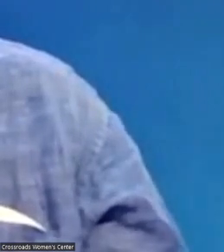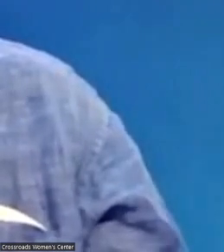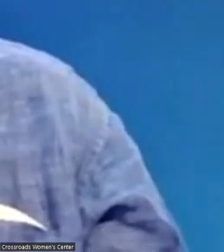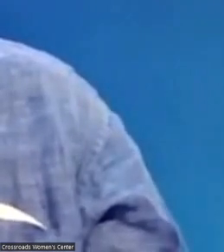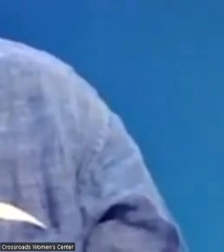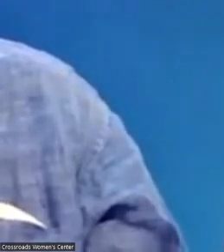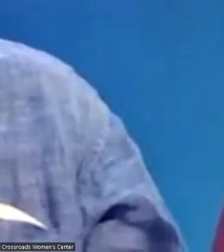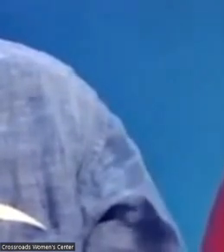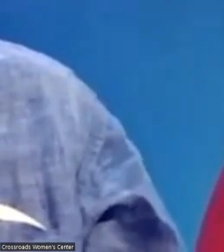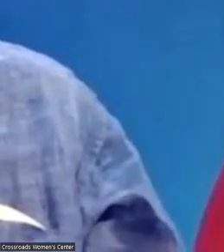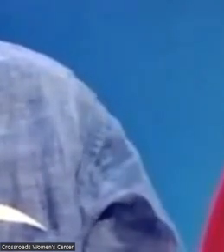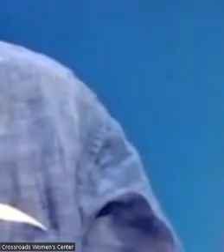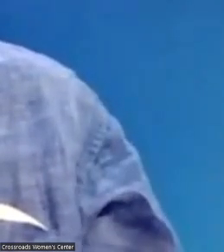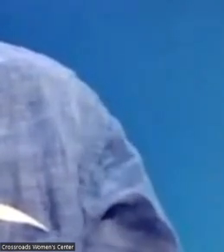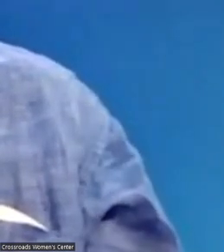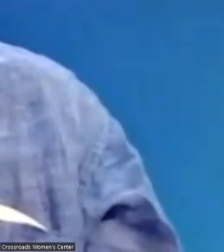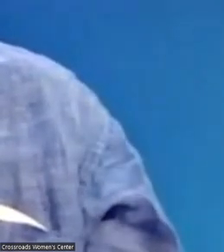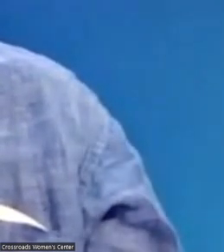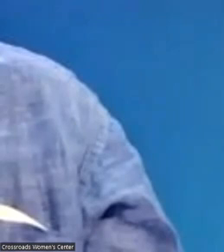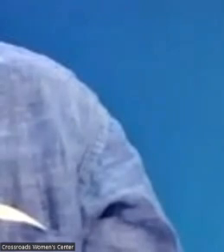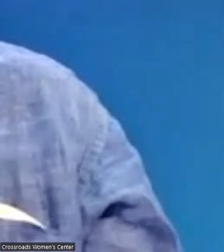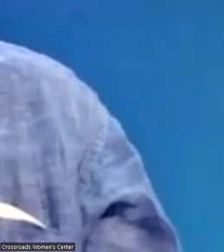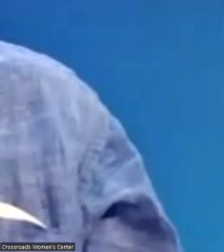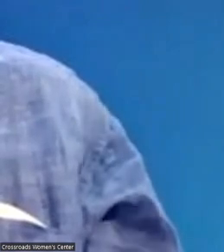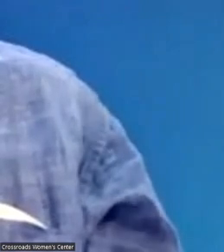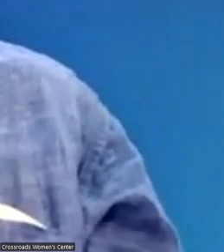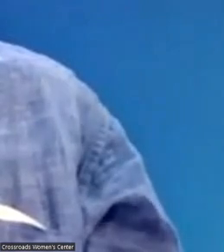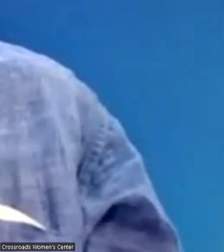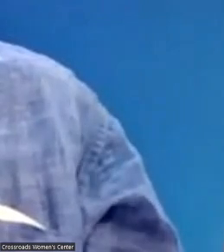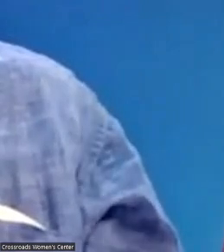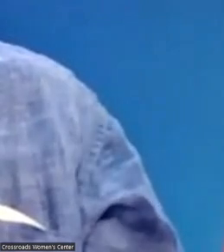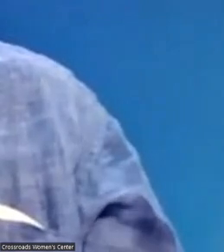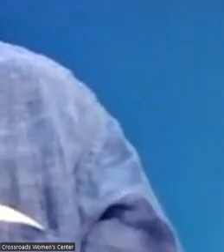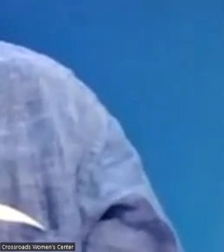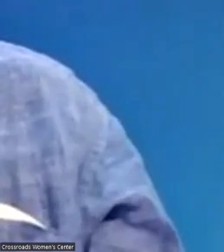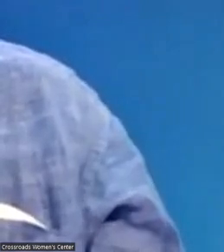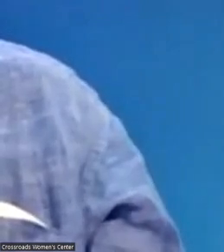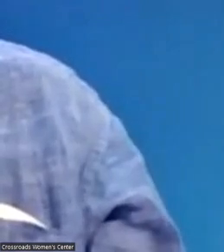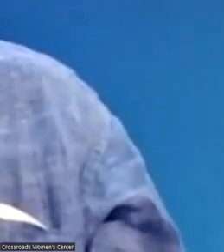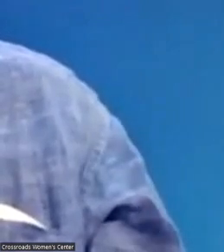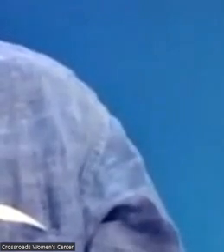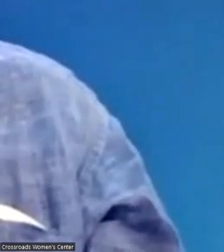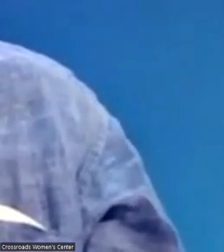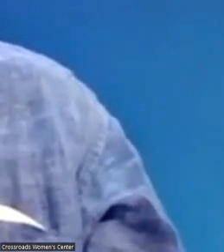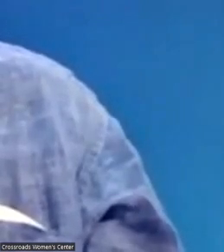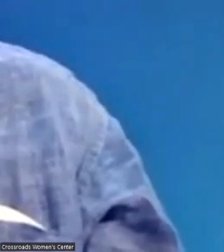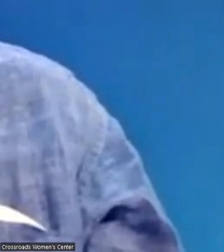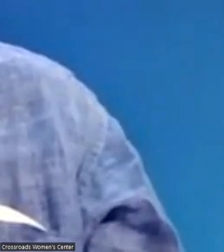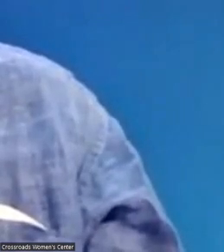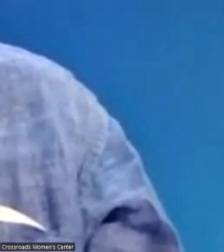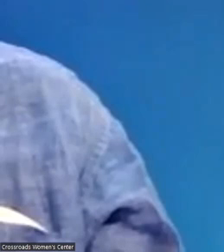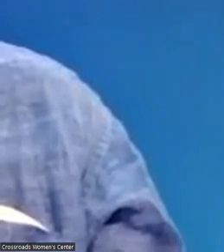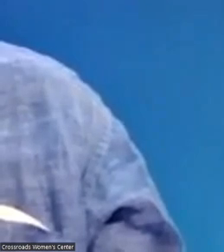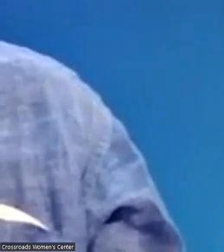this stage of pilot to policy. It's a phrase everyone really likes to use, pilot to policy. And how do we get guaranteed income into